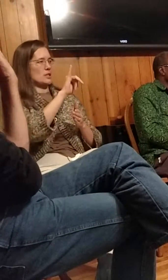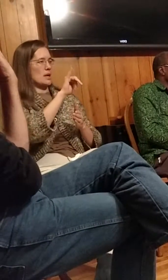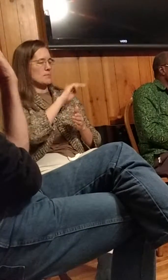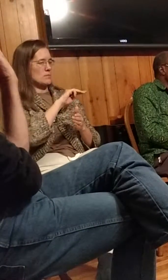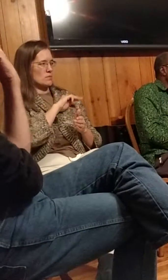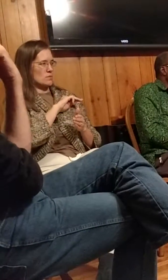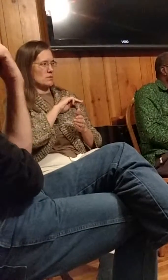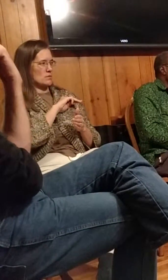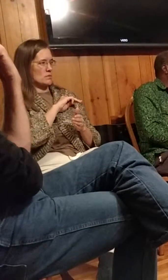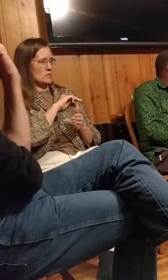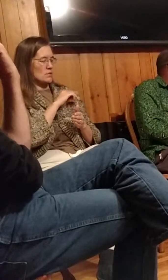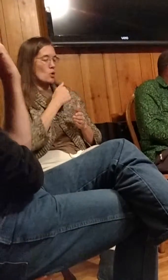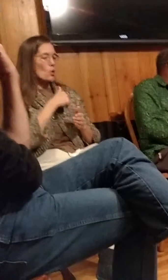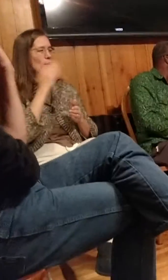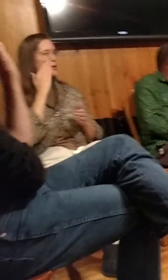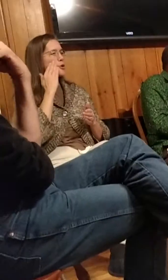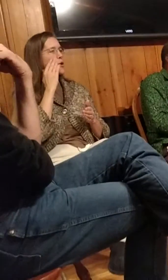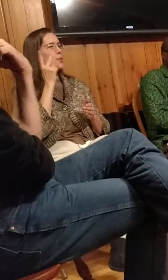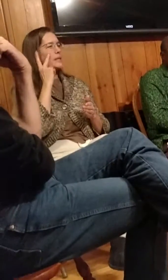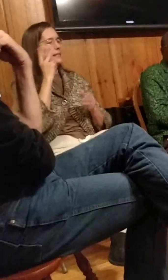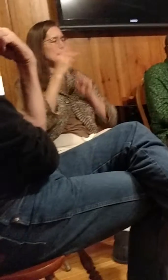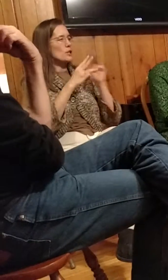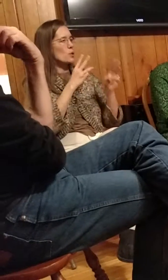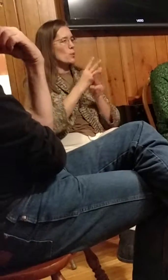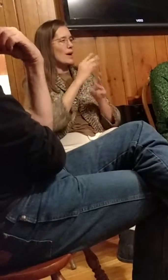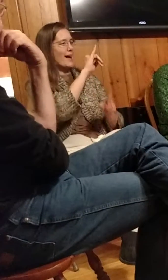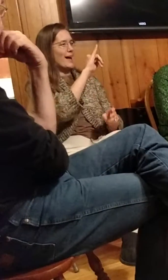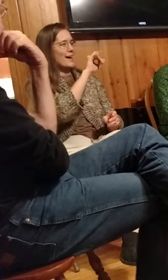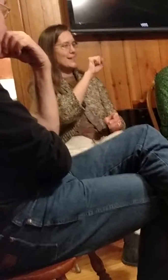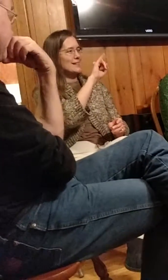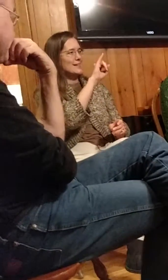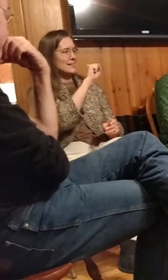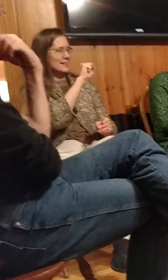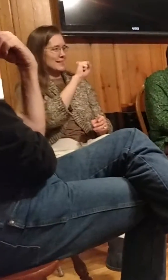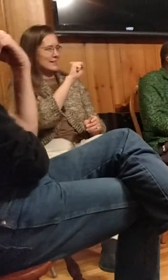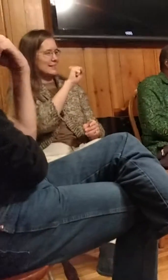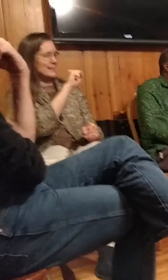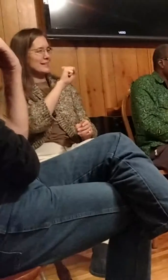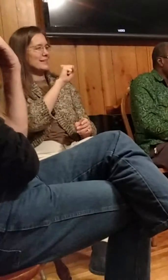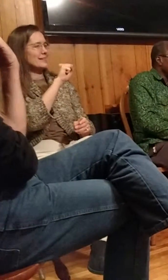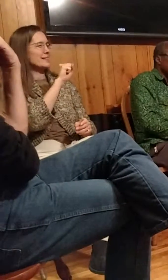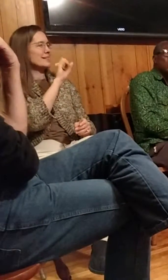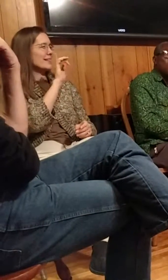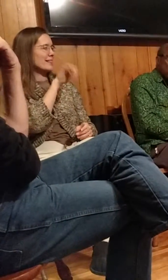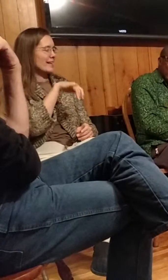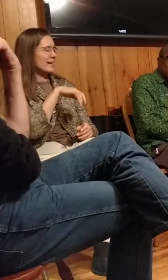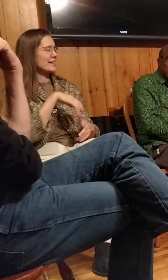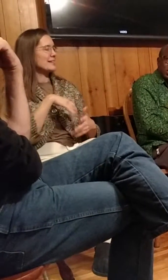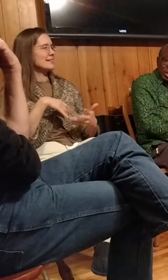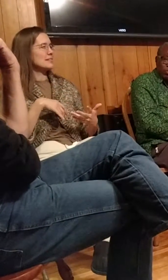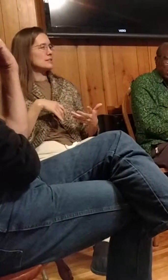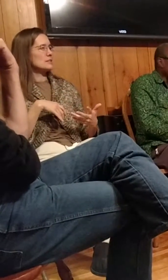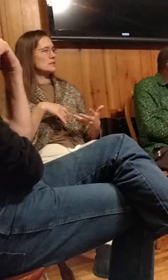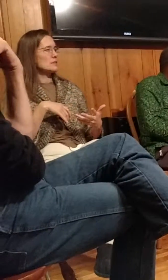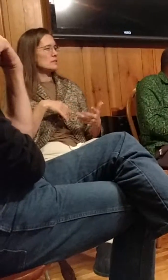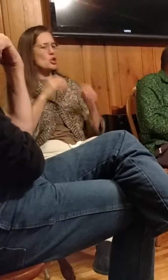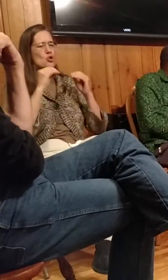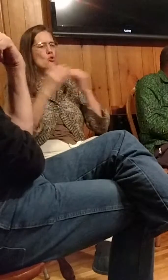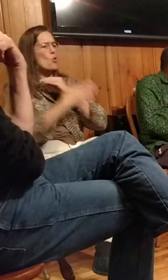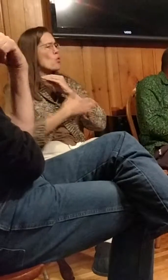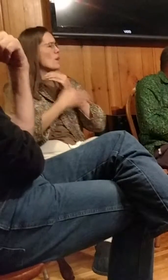what is happening in the world, ISIS, Al-Qaeda, and the rest. It will surprise you that no country is safe, even